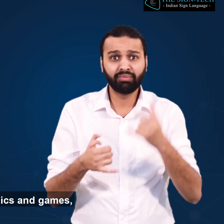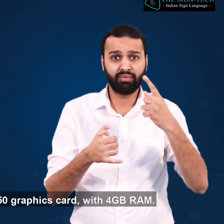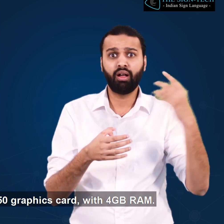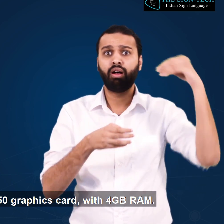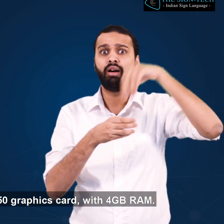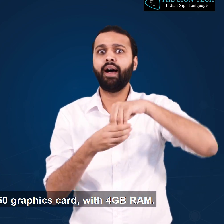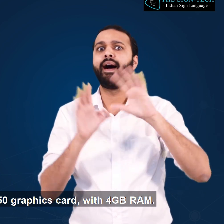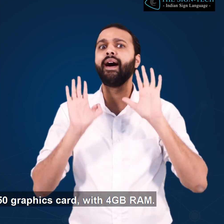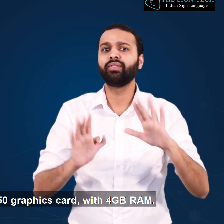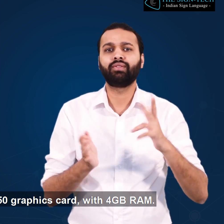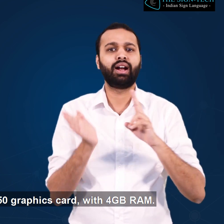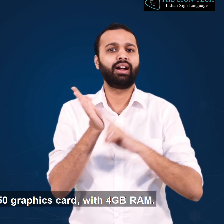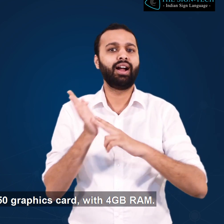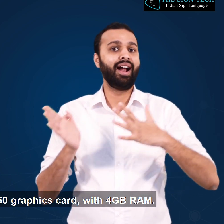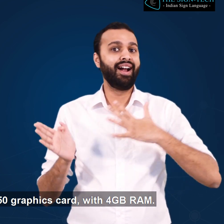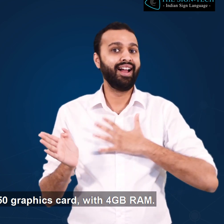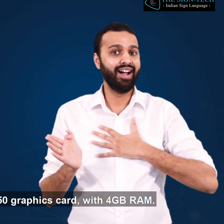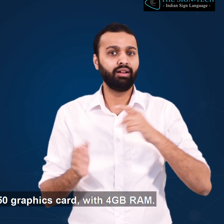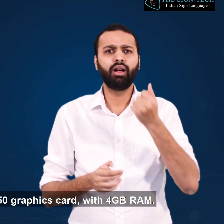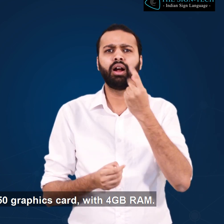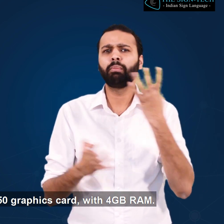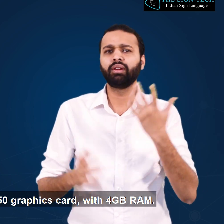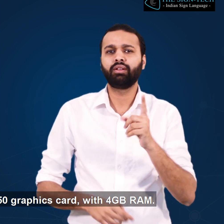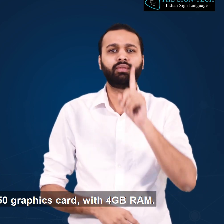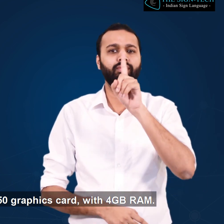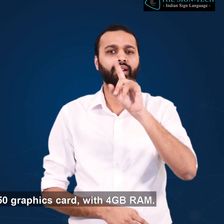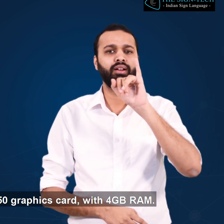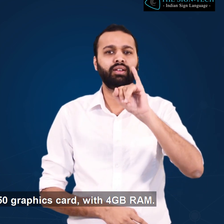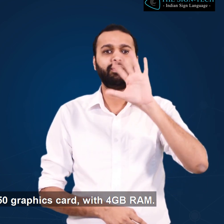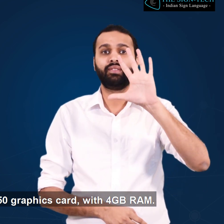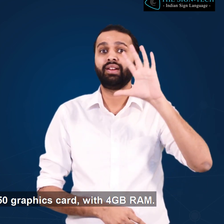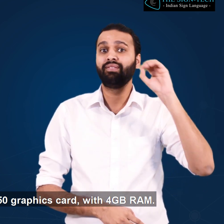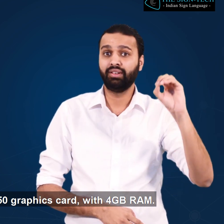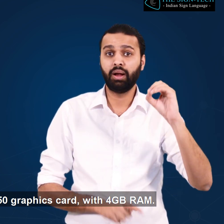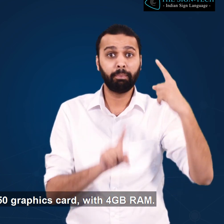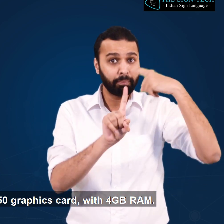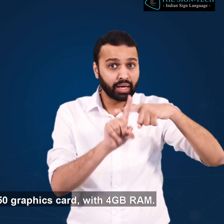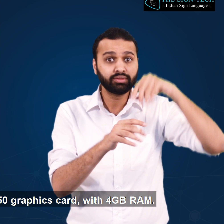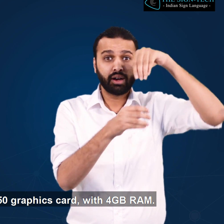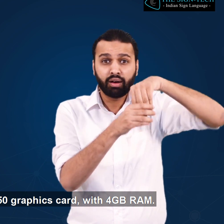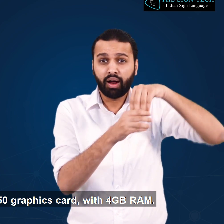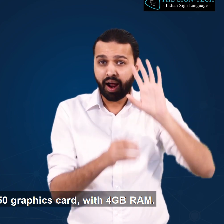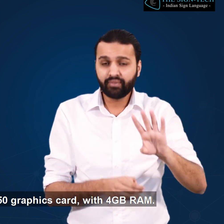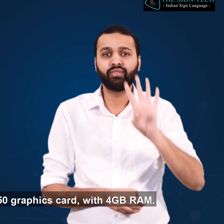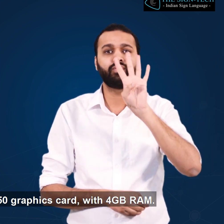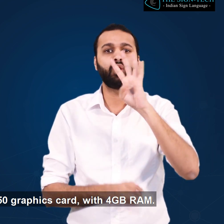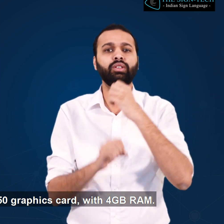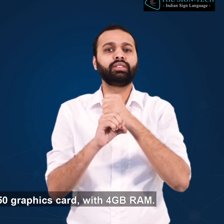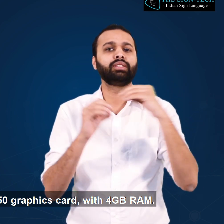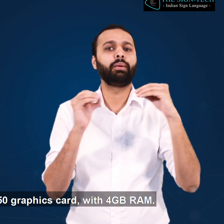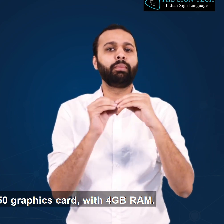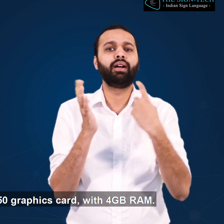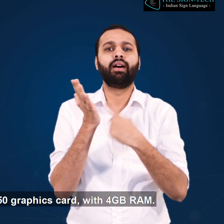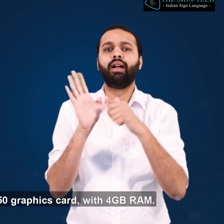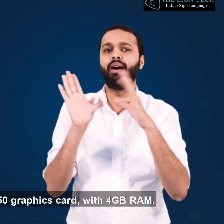it has a NVIDIA GeForce 1650 graphics card, with 4GB